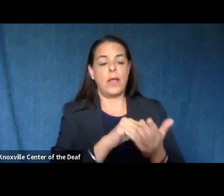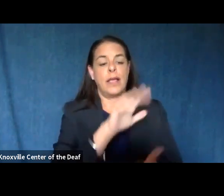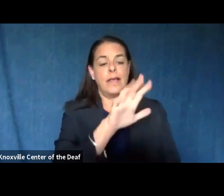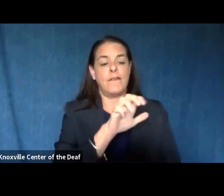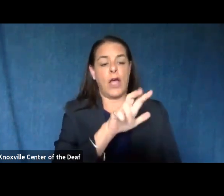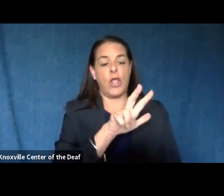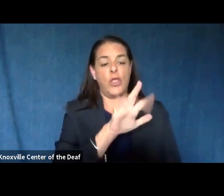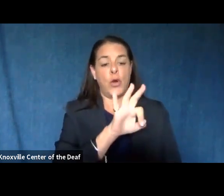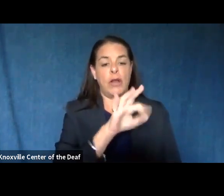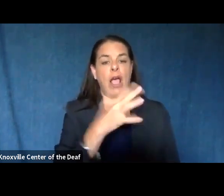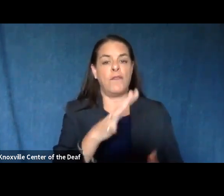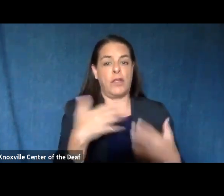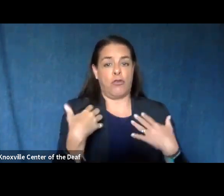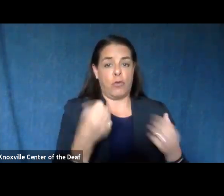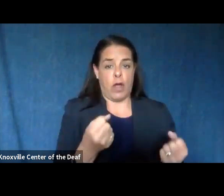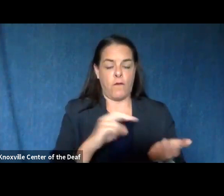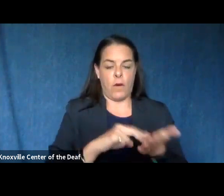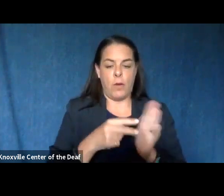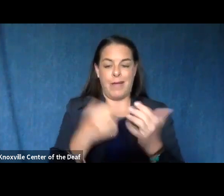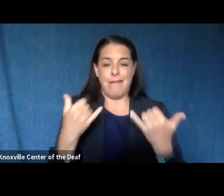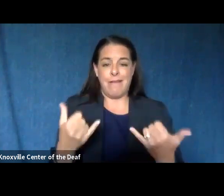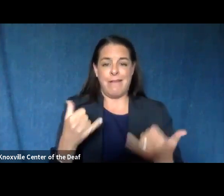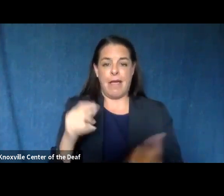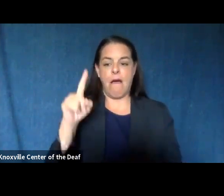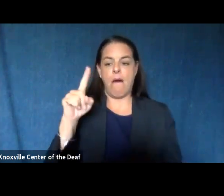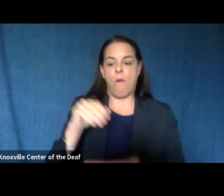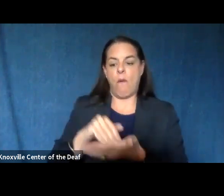1,539 of our cases have recovered, giving us